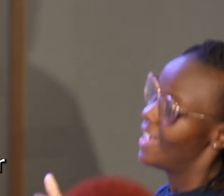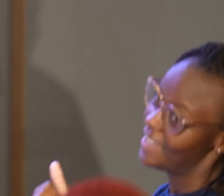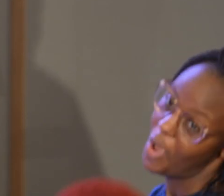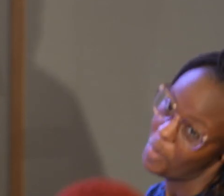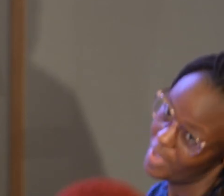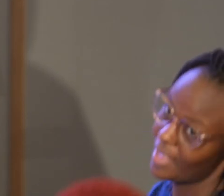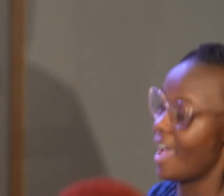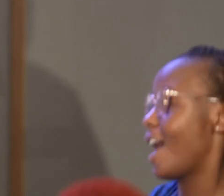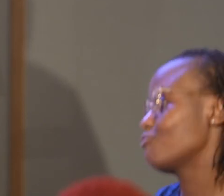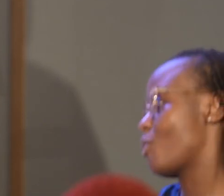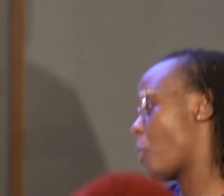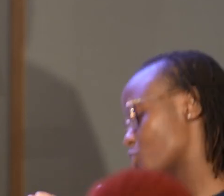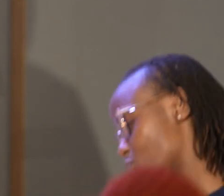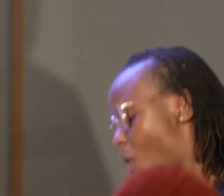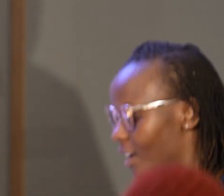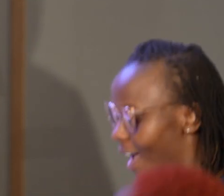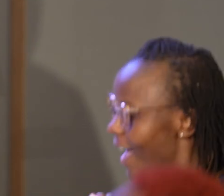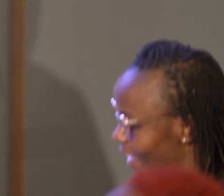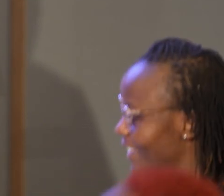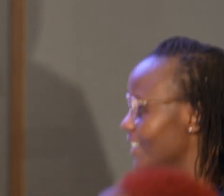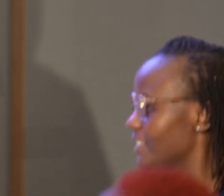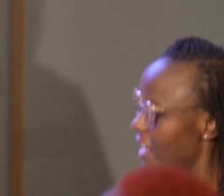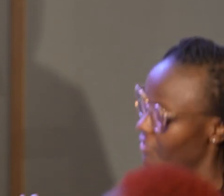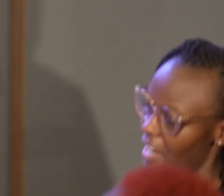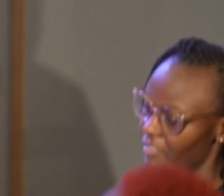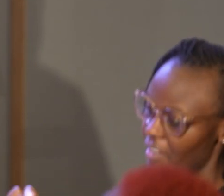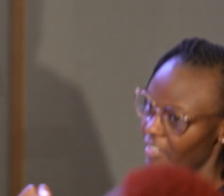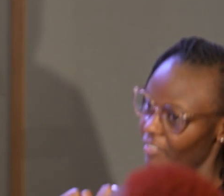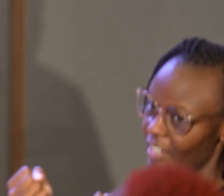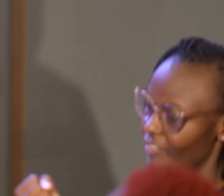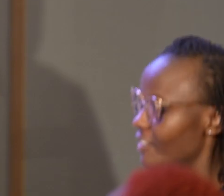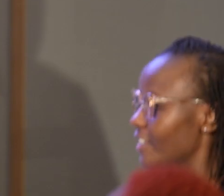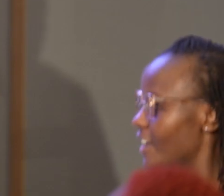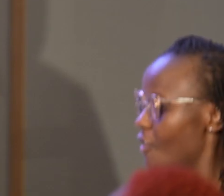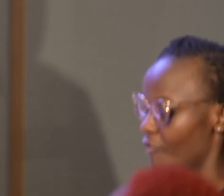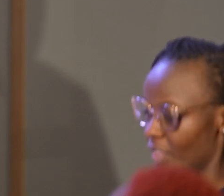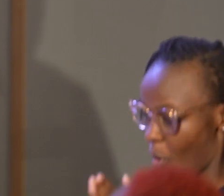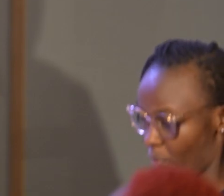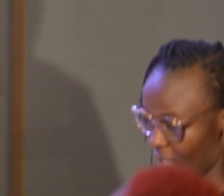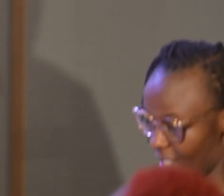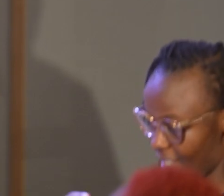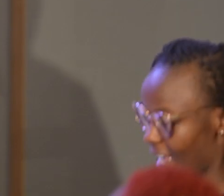small car and drive from the co-driver side, the opposite side,